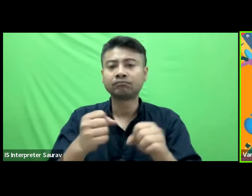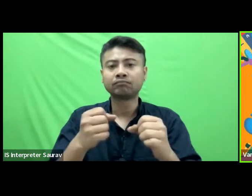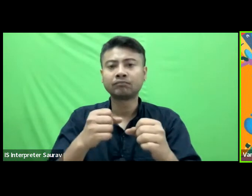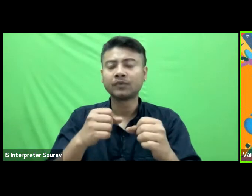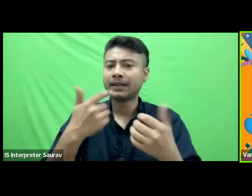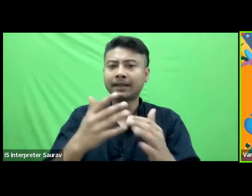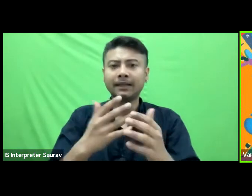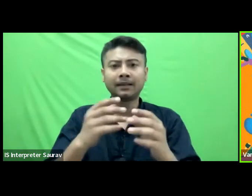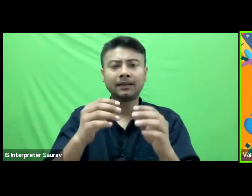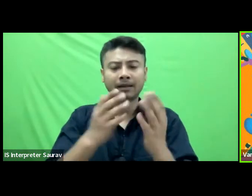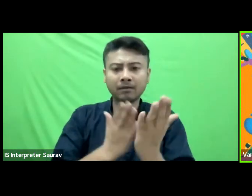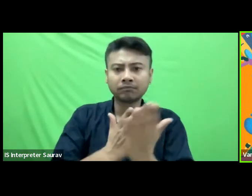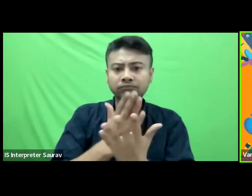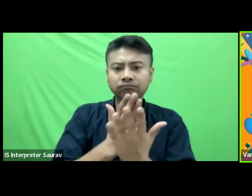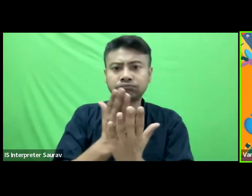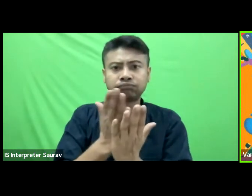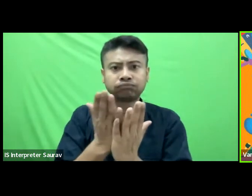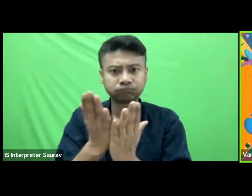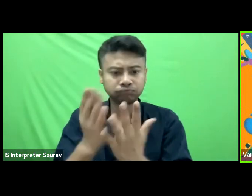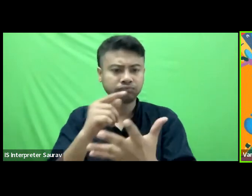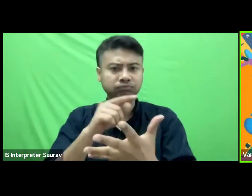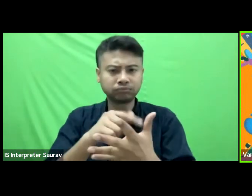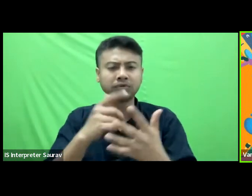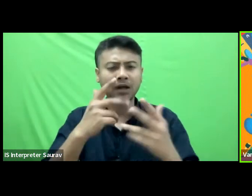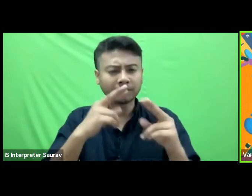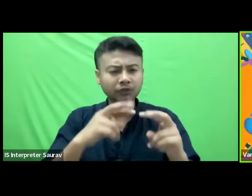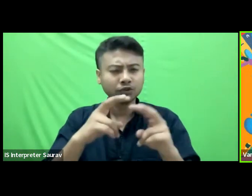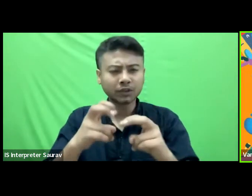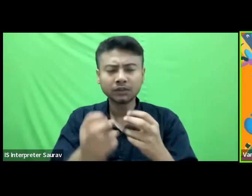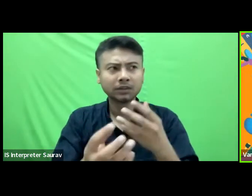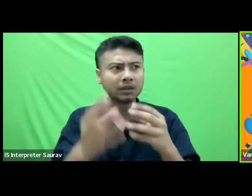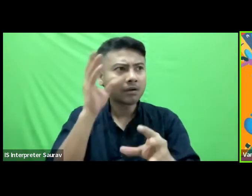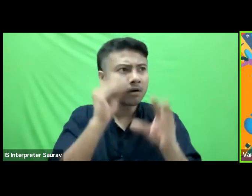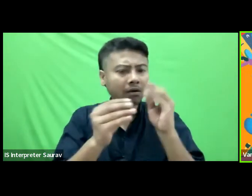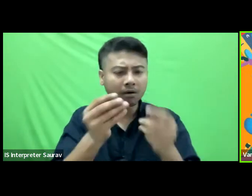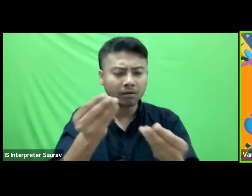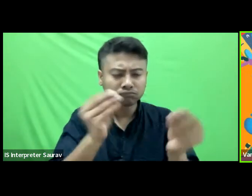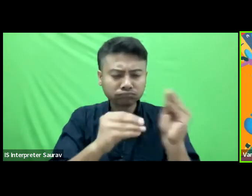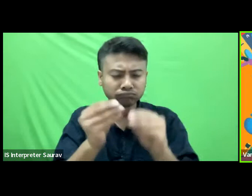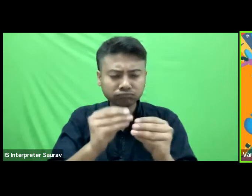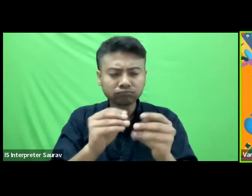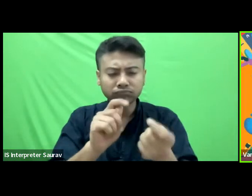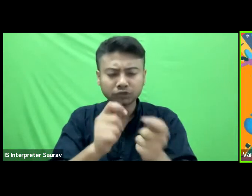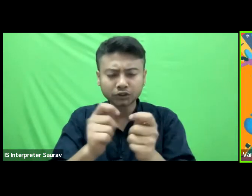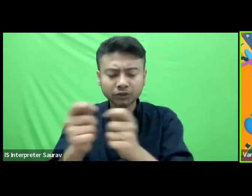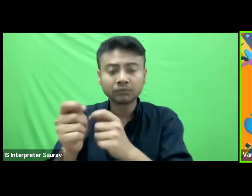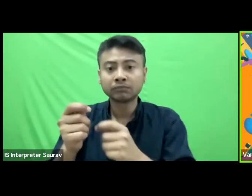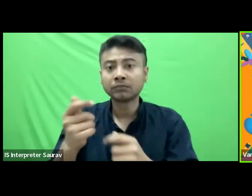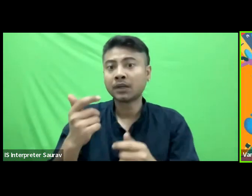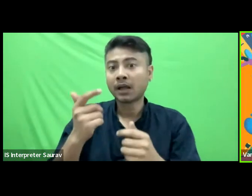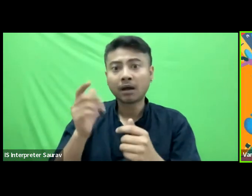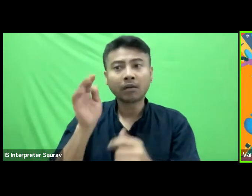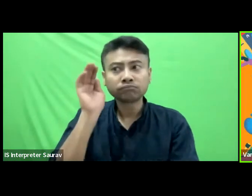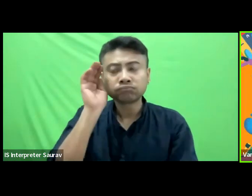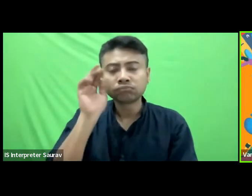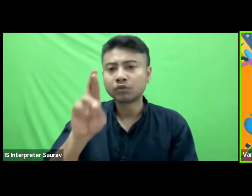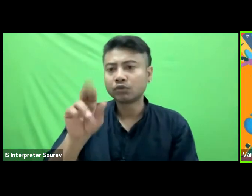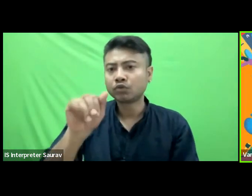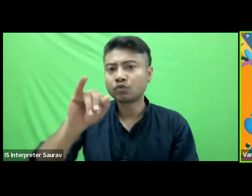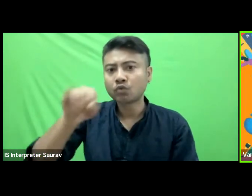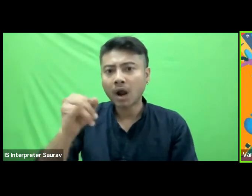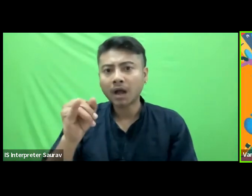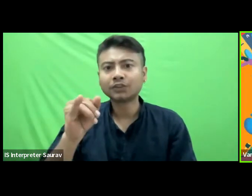and refined over the past years. And as I listened to my previous colleagues, Raj and Ramola, I found that it's